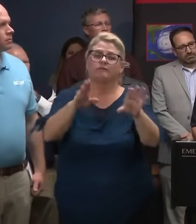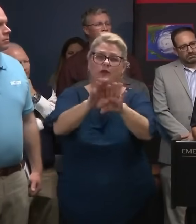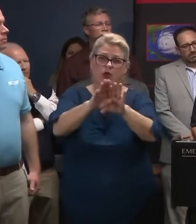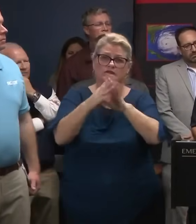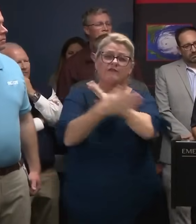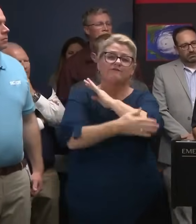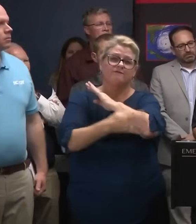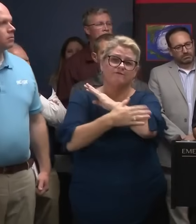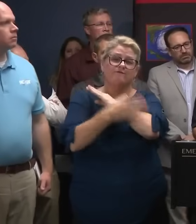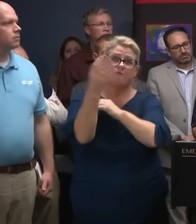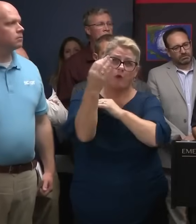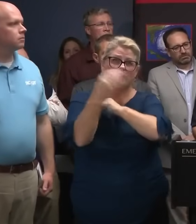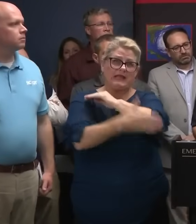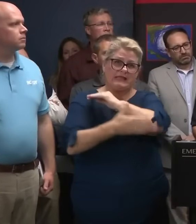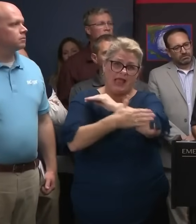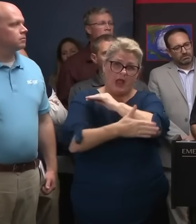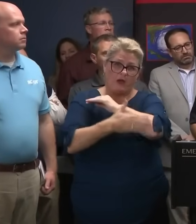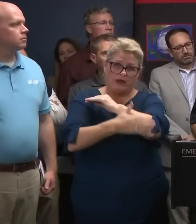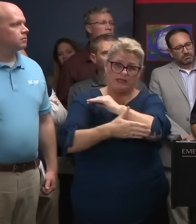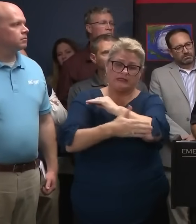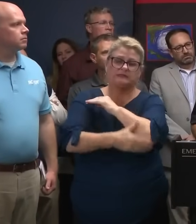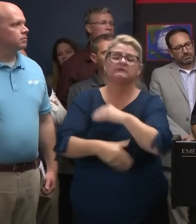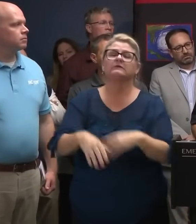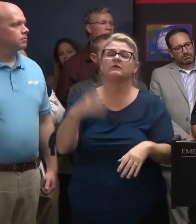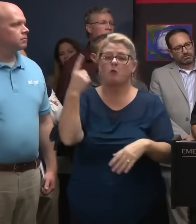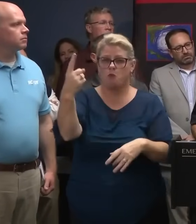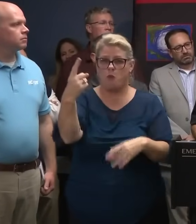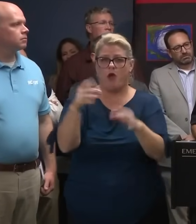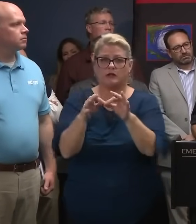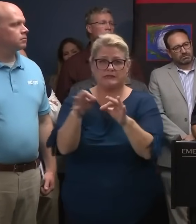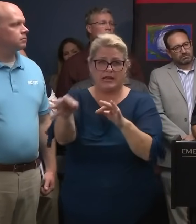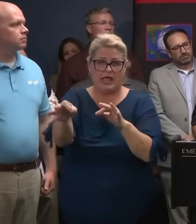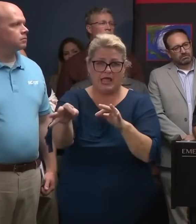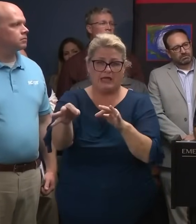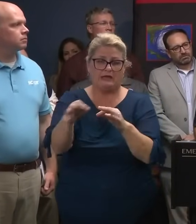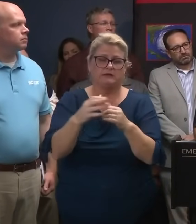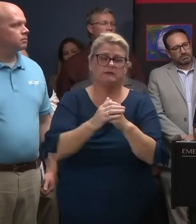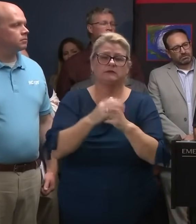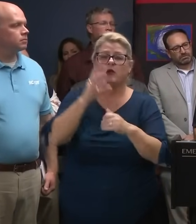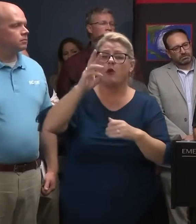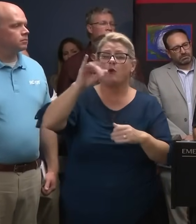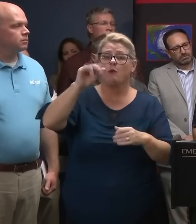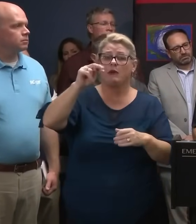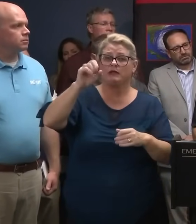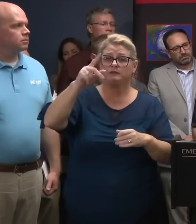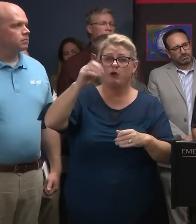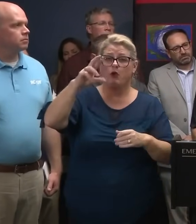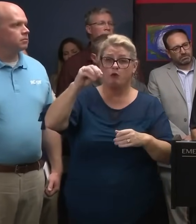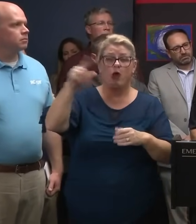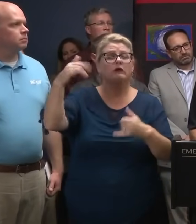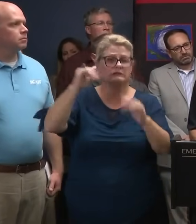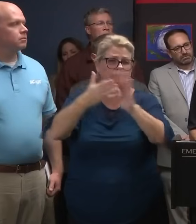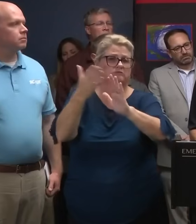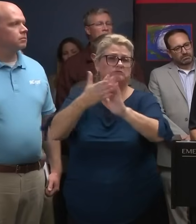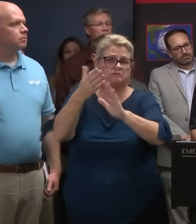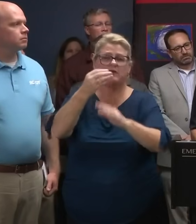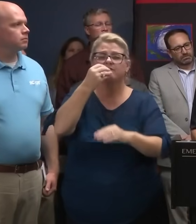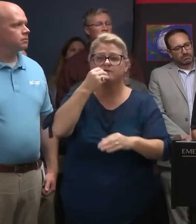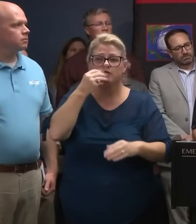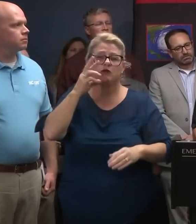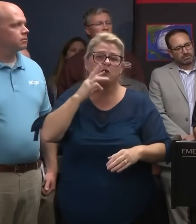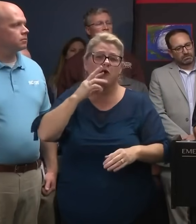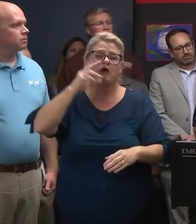counties with one county on delay. In the logistics area, our Winsboro warehouse is operational with food, water, and